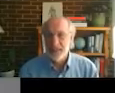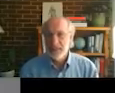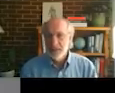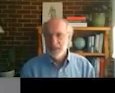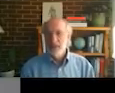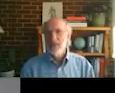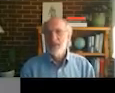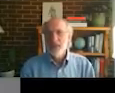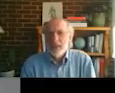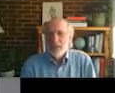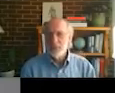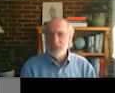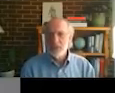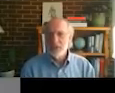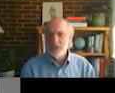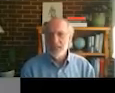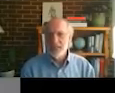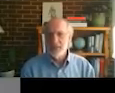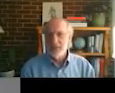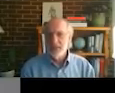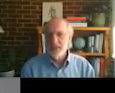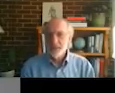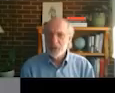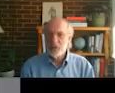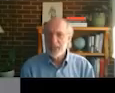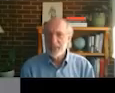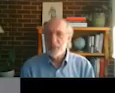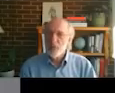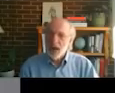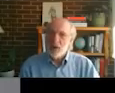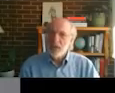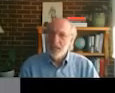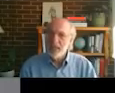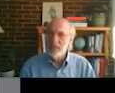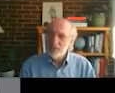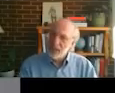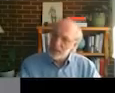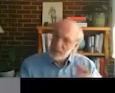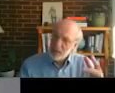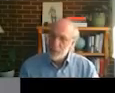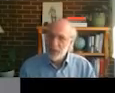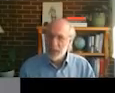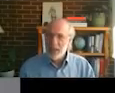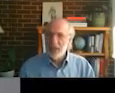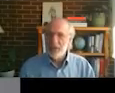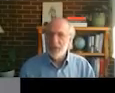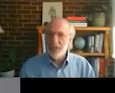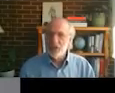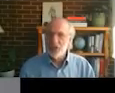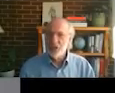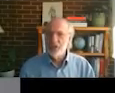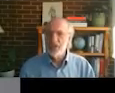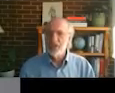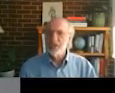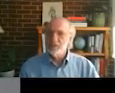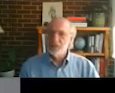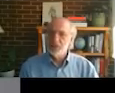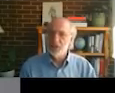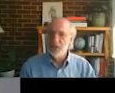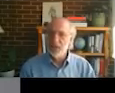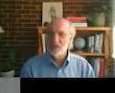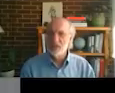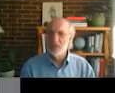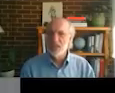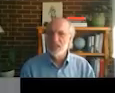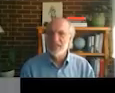broccoli." No, we don't do that. At first, we accept "Owie," and we provide a lot of fun and cheering and